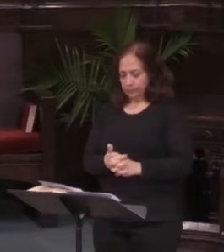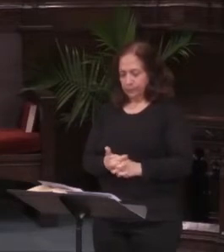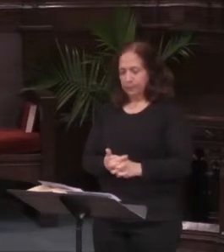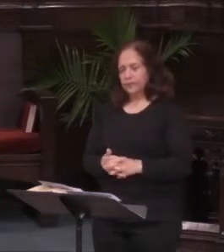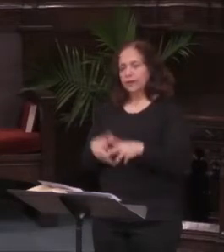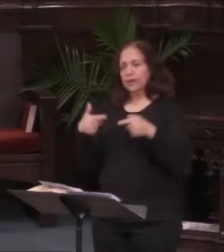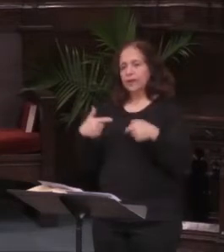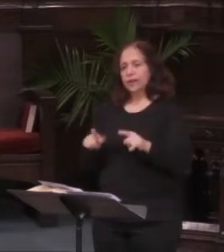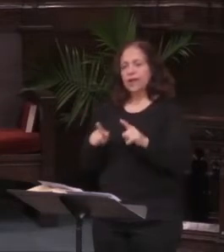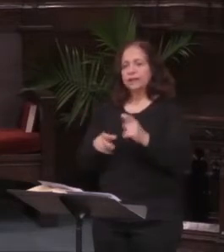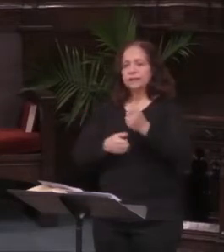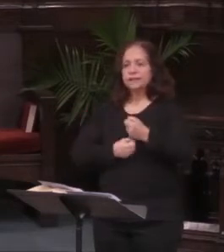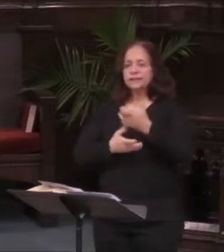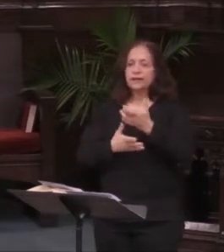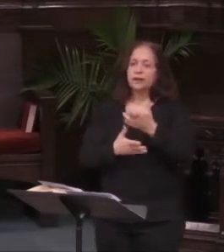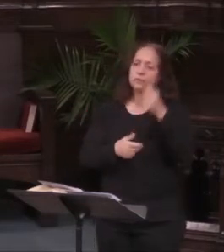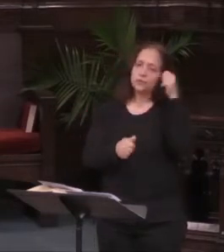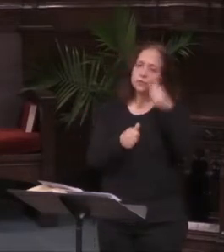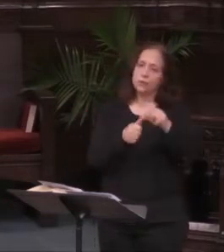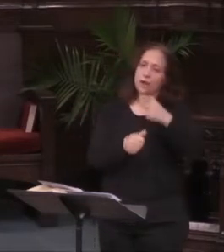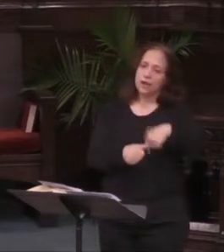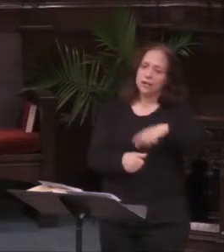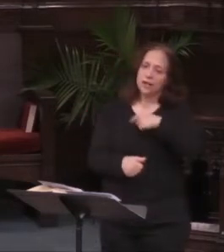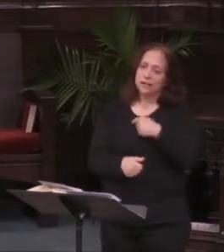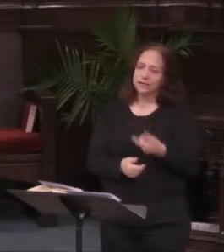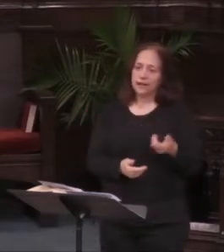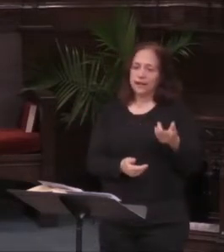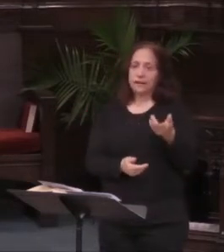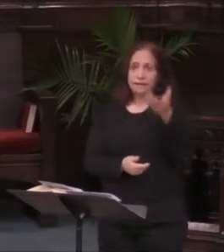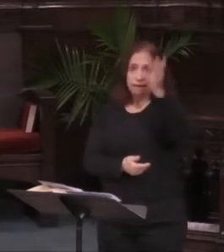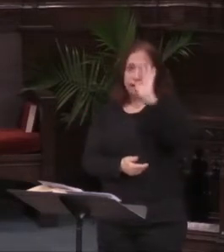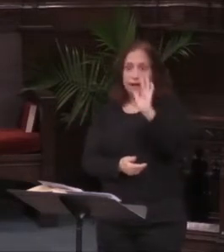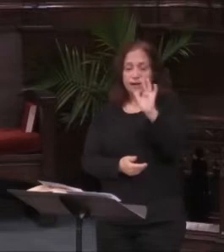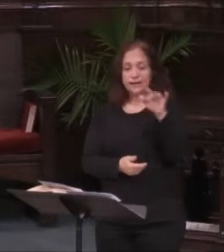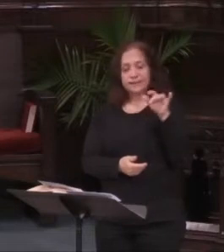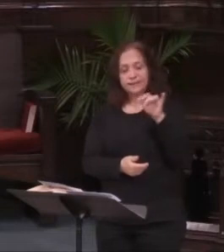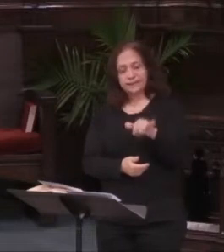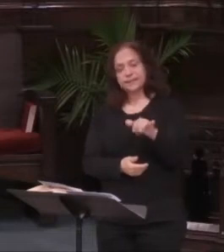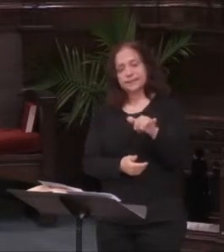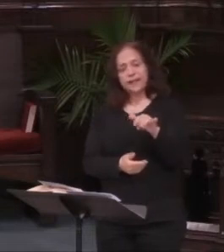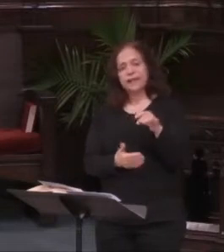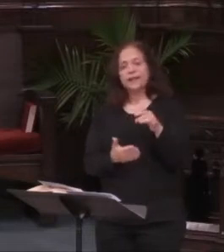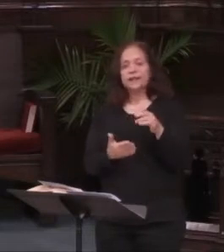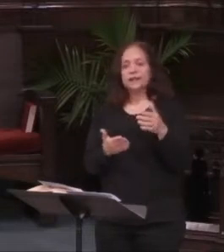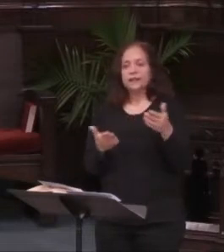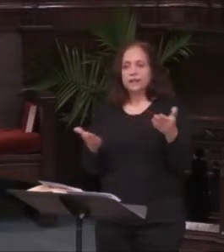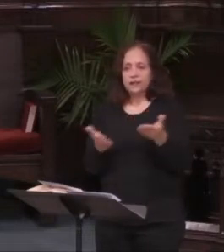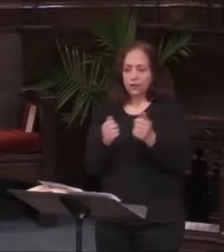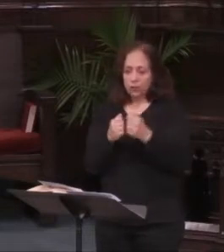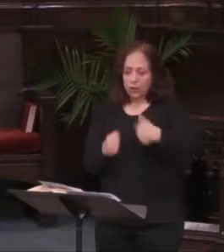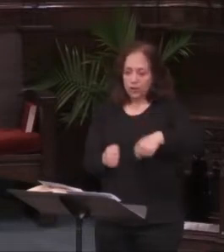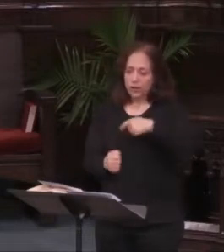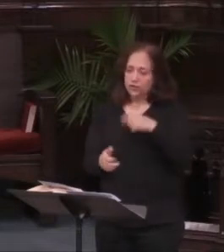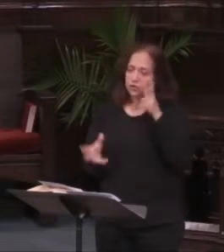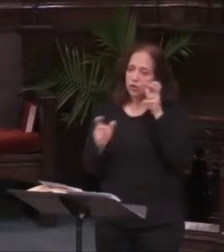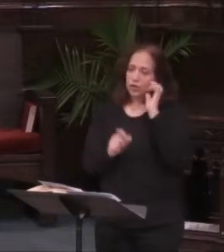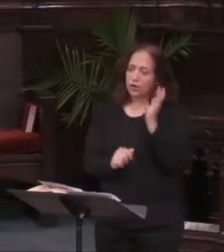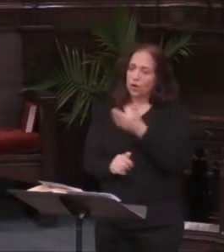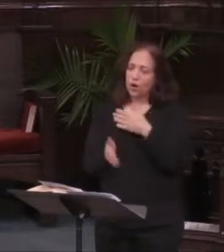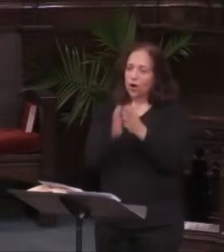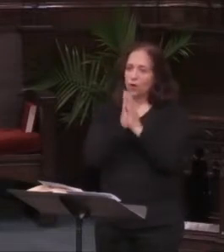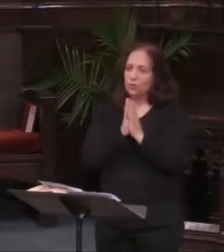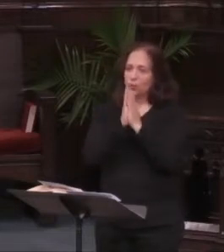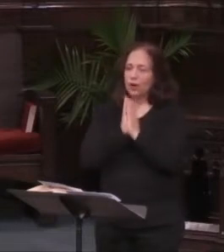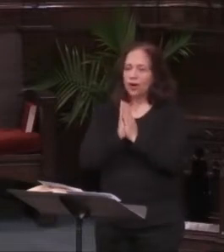And as the Psalms remind us, God is standing by to hear our prayers of lament, petition, hope,